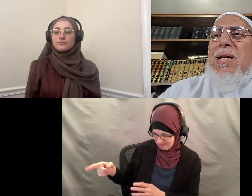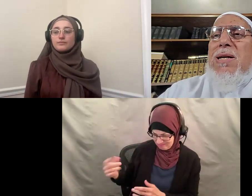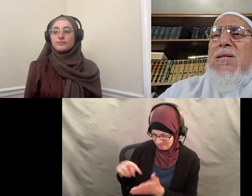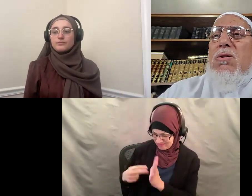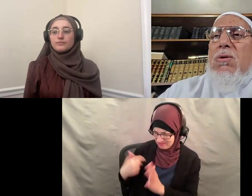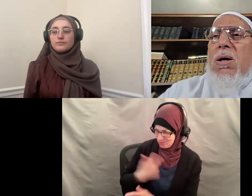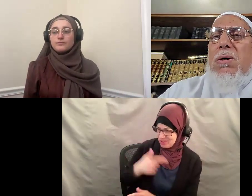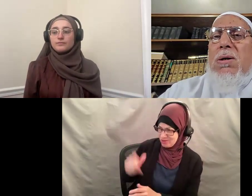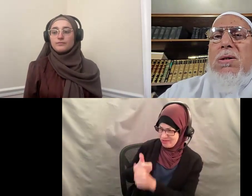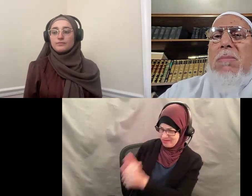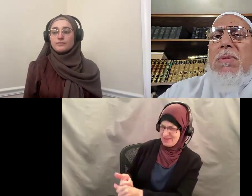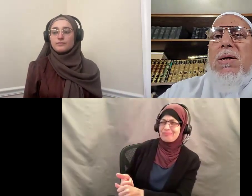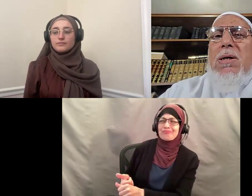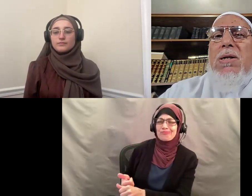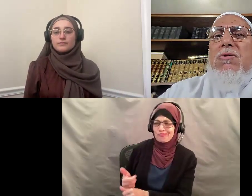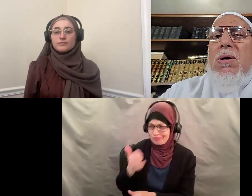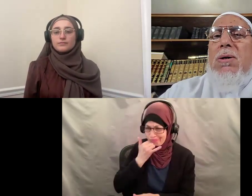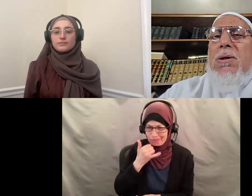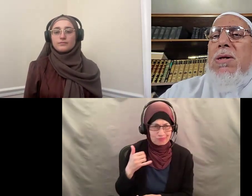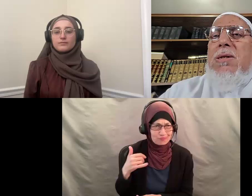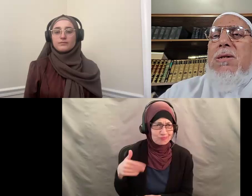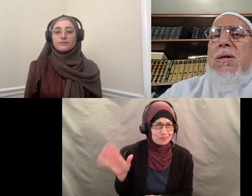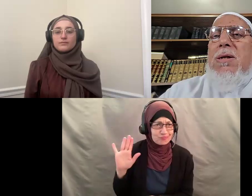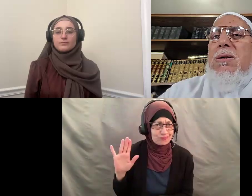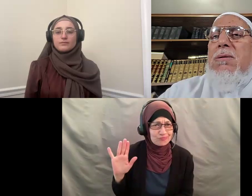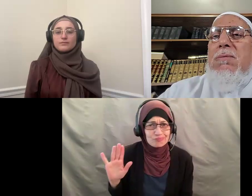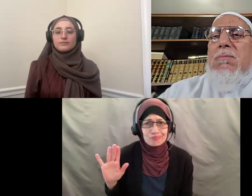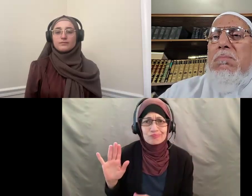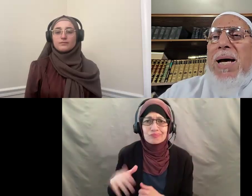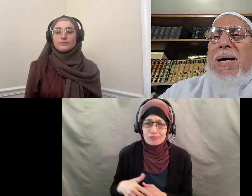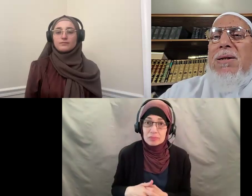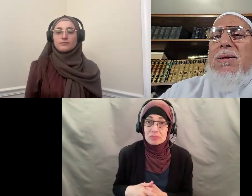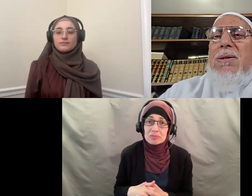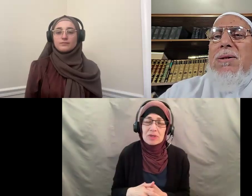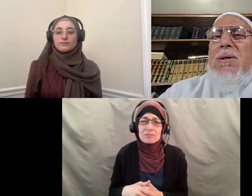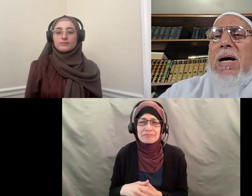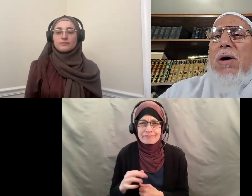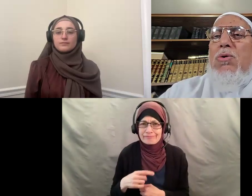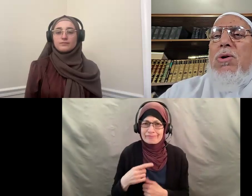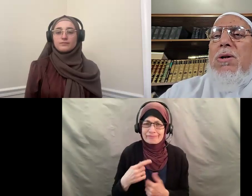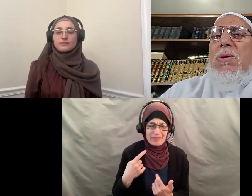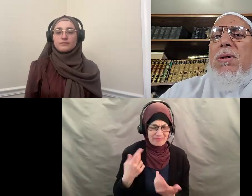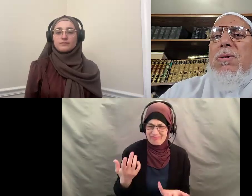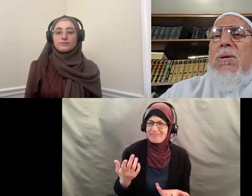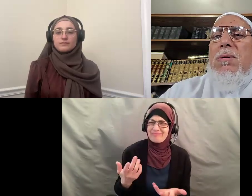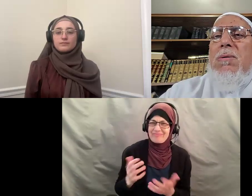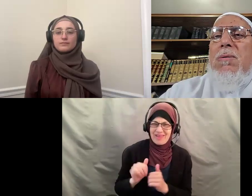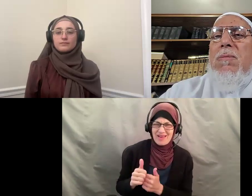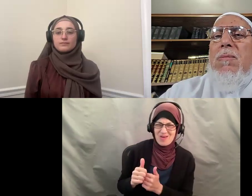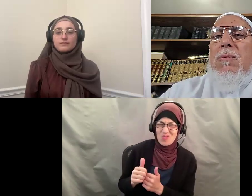This is wrong. Something is wrong. This is mad. How could he do